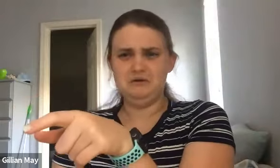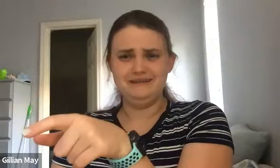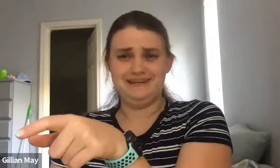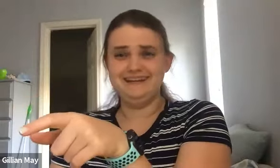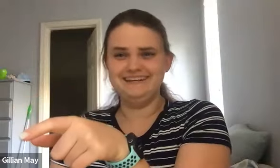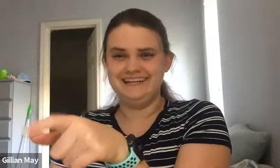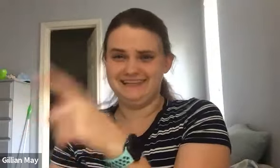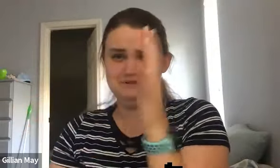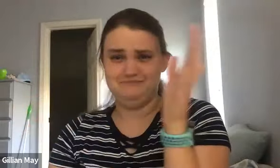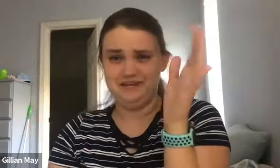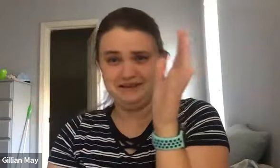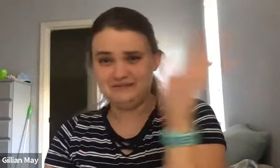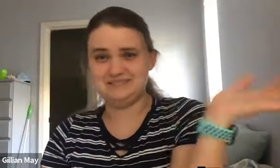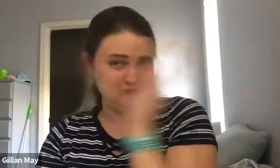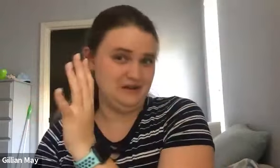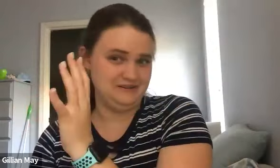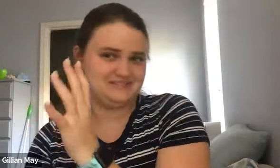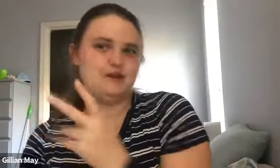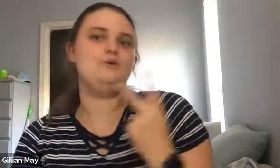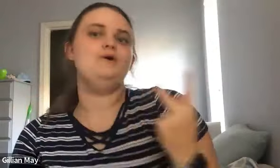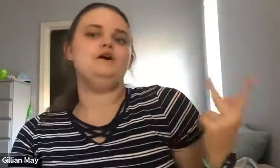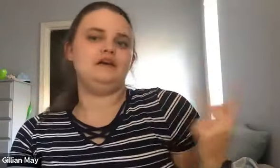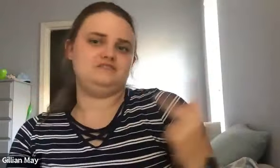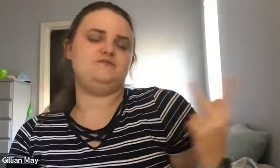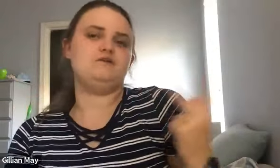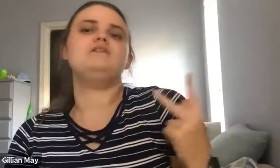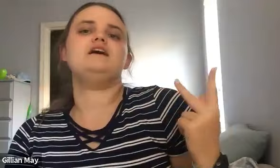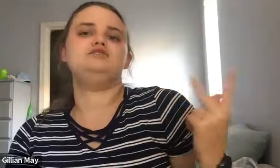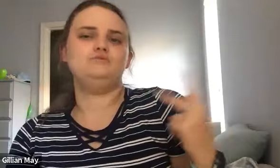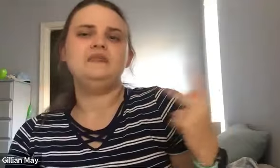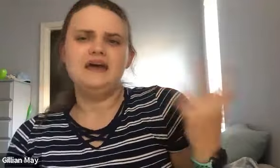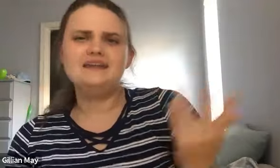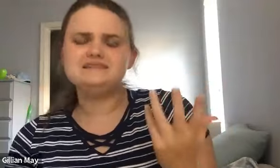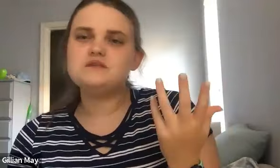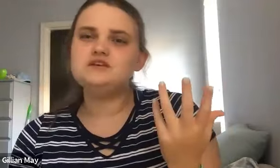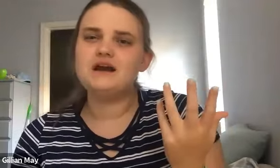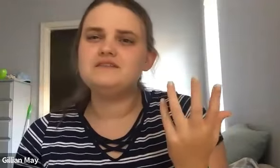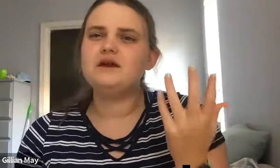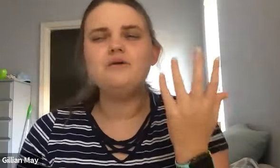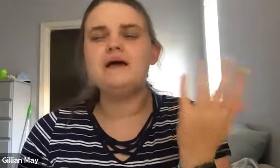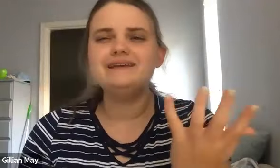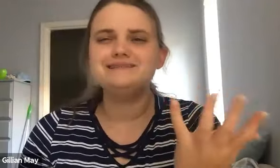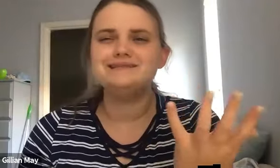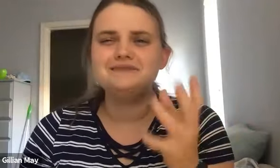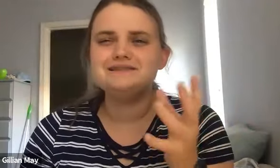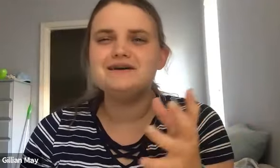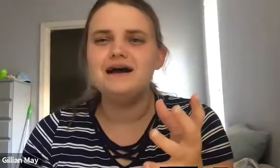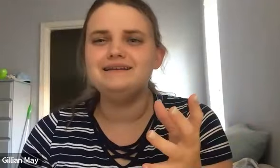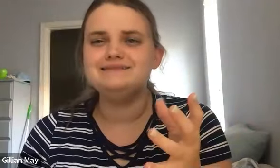we didn't. Like, that wasn't me, that was someone else. So it's very like you, and it's something you kind of think, oh, that makes sense. Like that's not